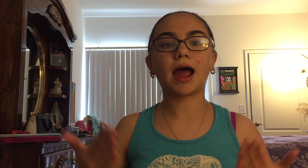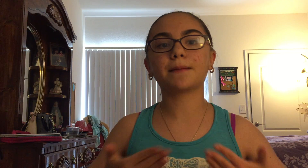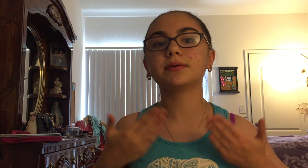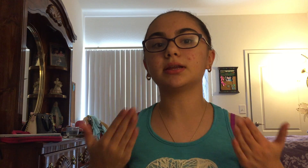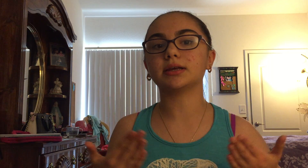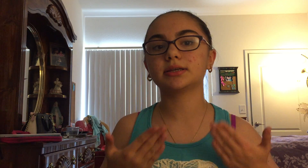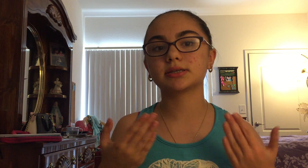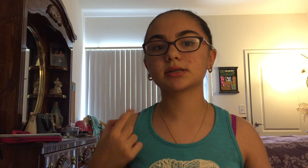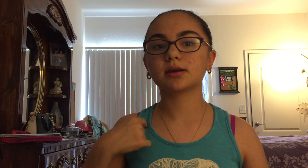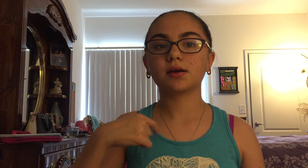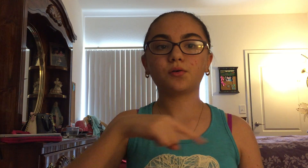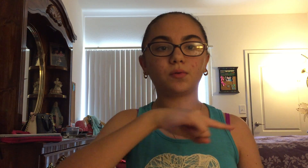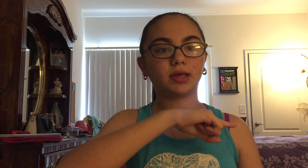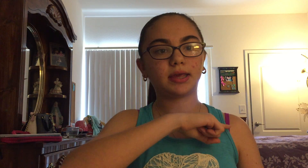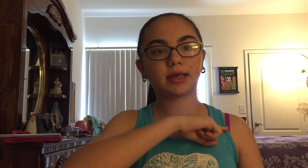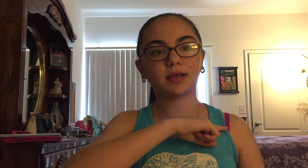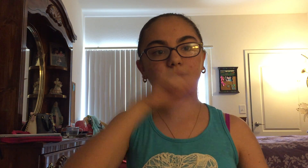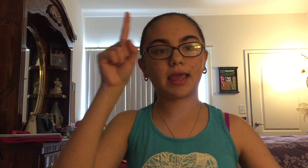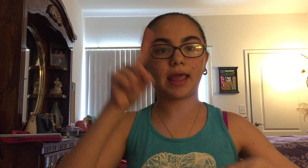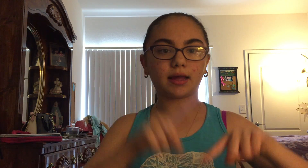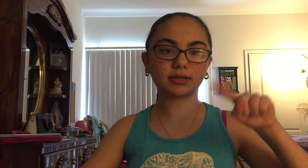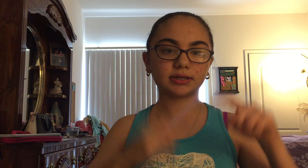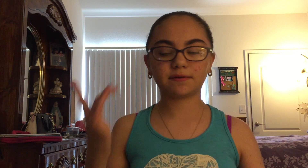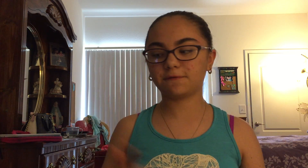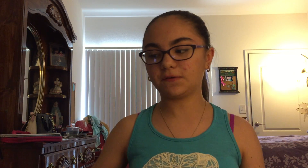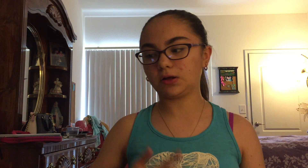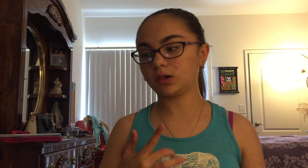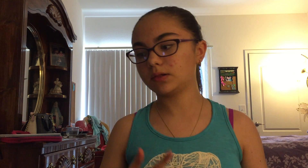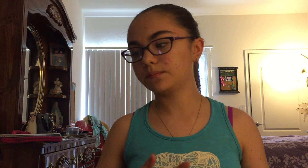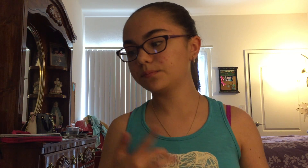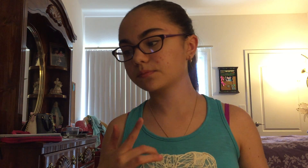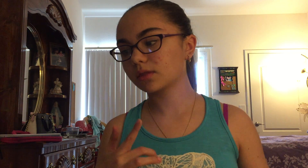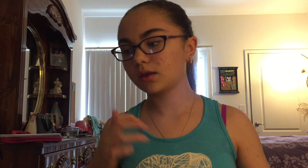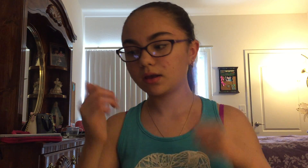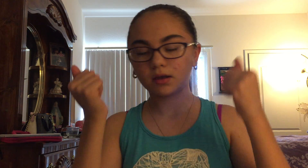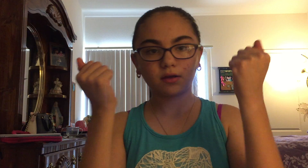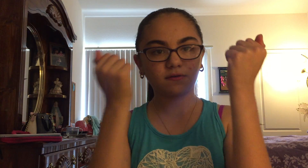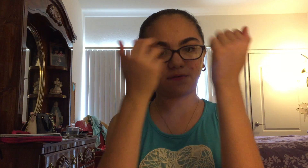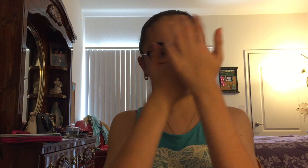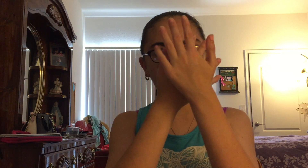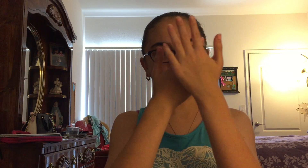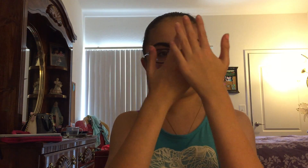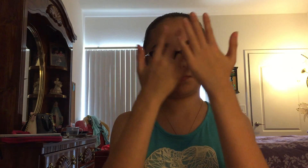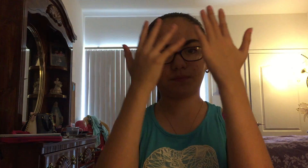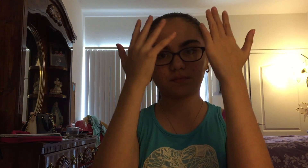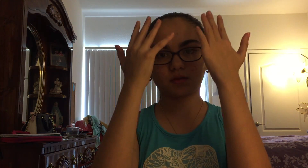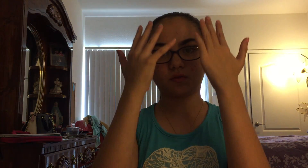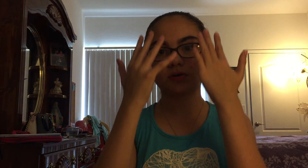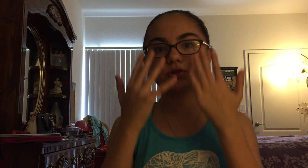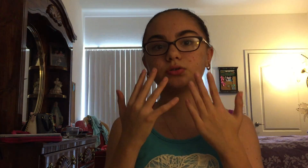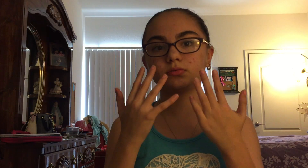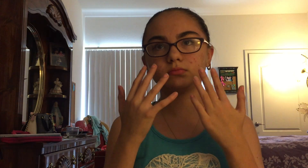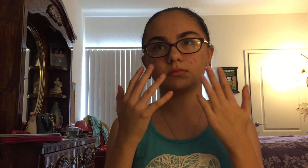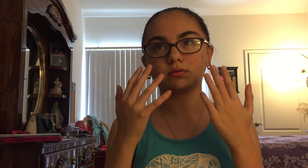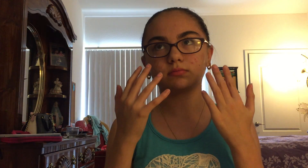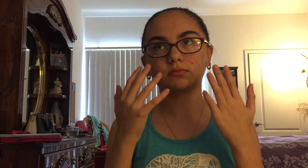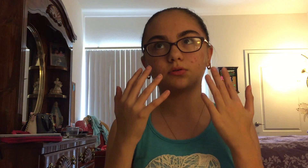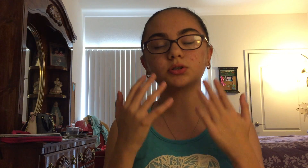happiness we can't feel fear or or